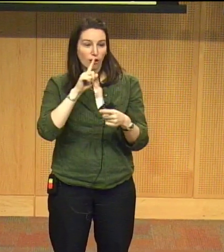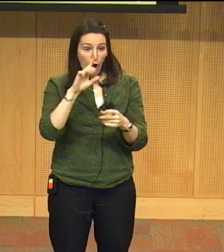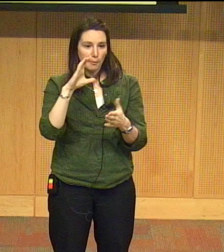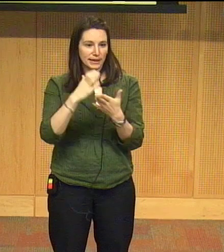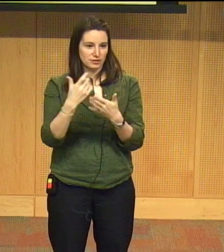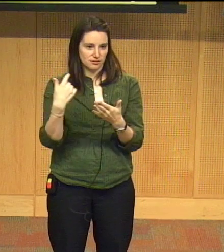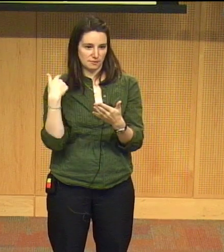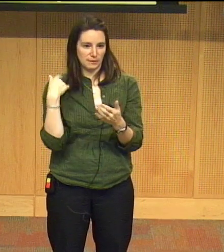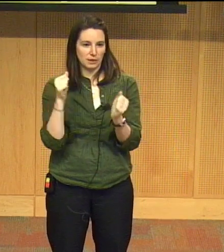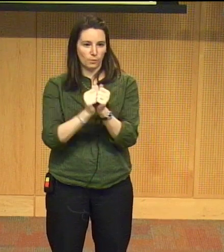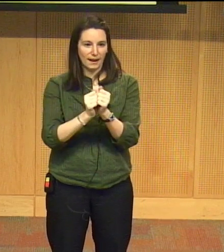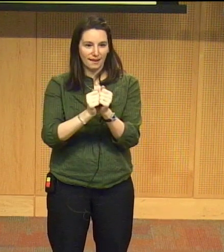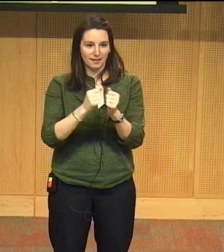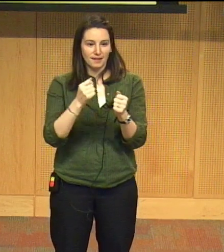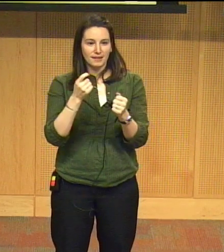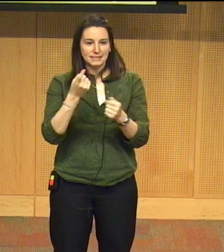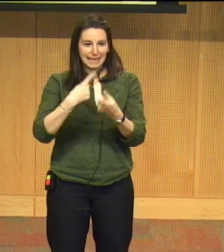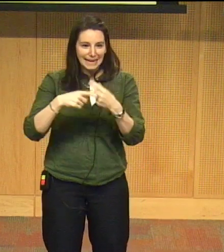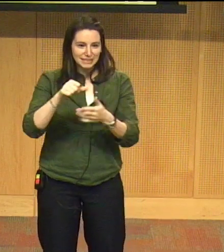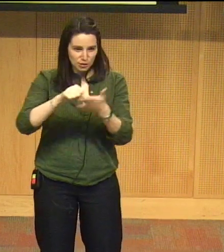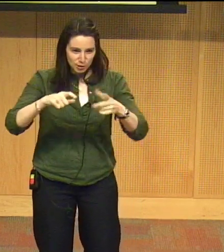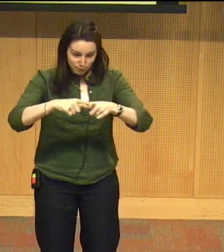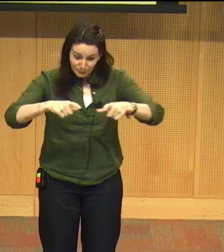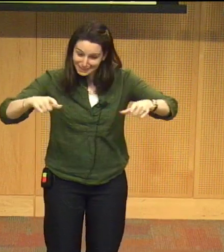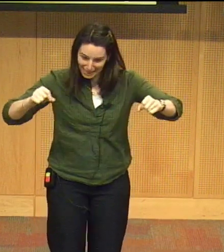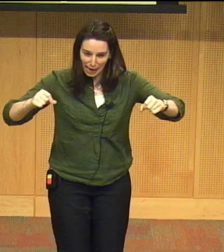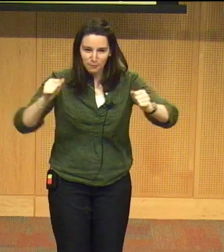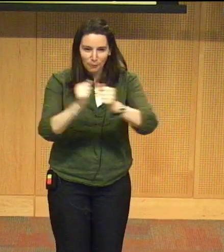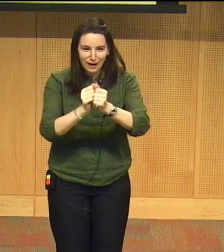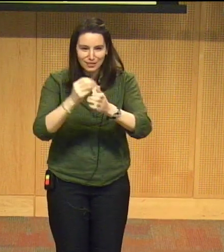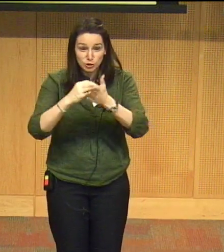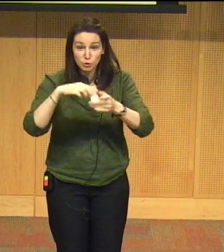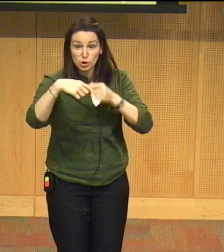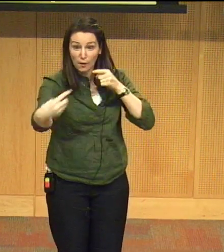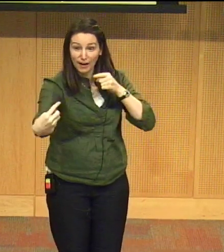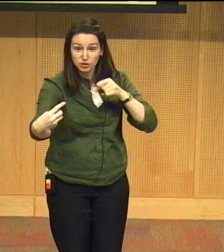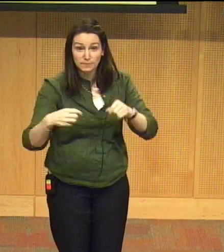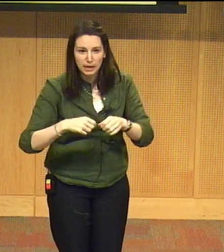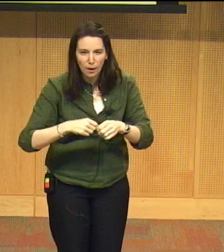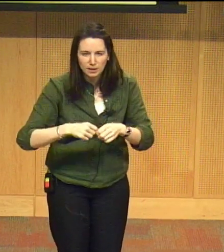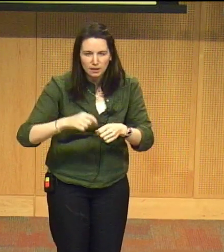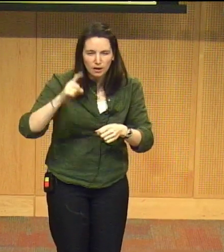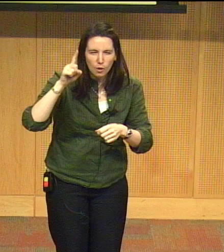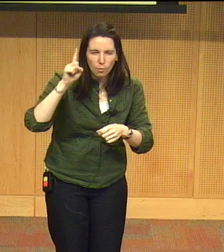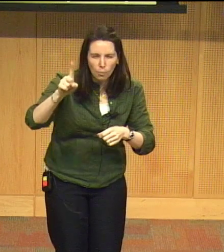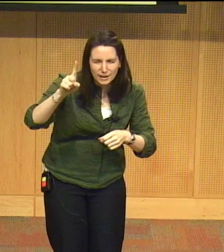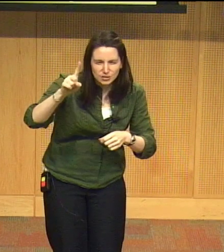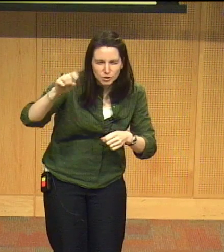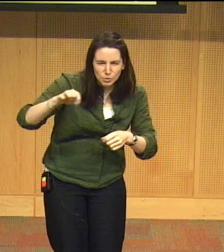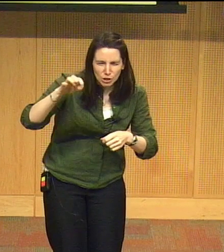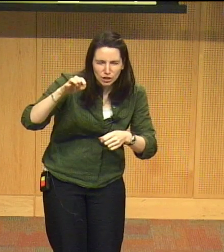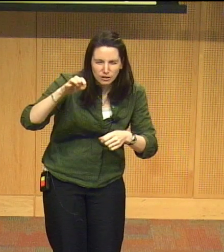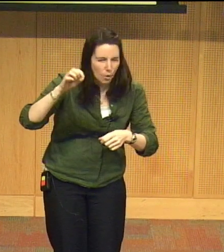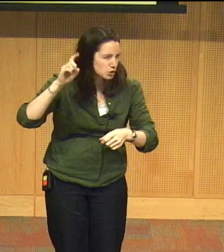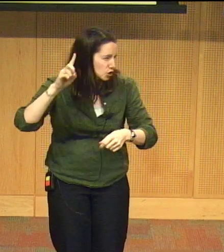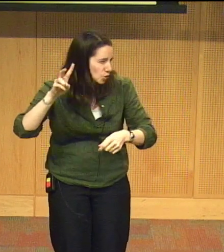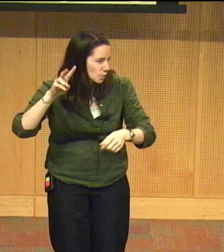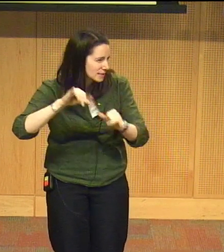are pictures of me with signing surgery with the student across from me going, 1 suture or 2